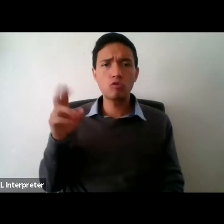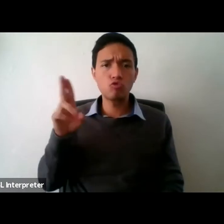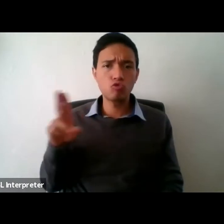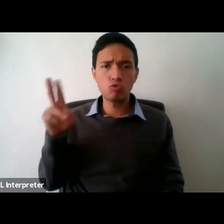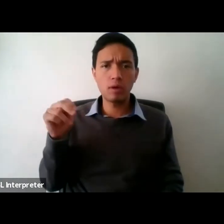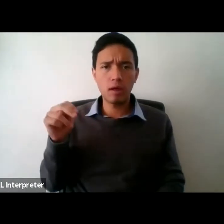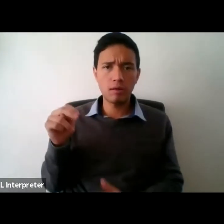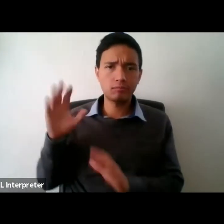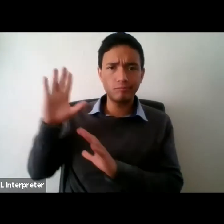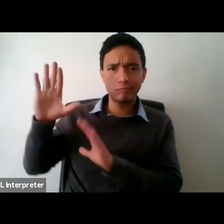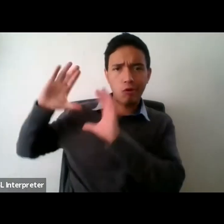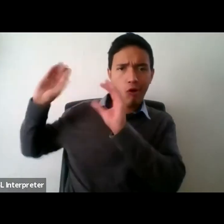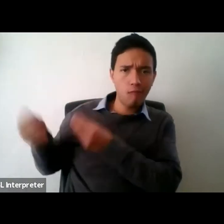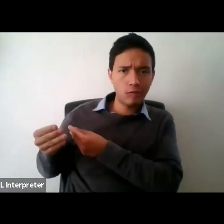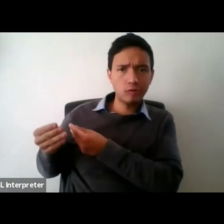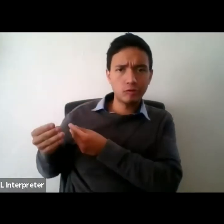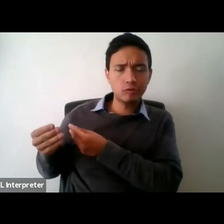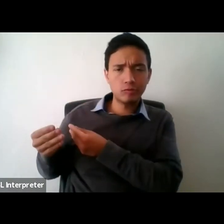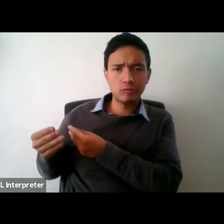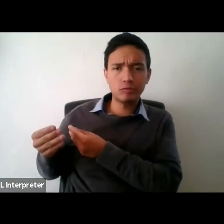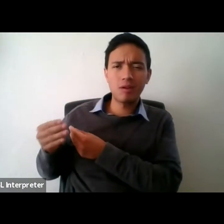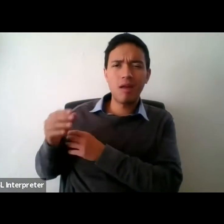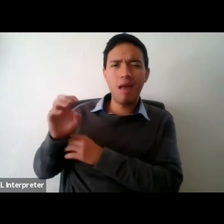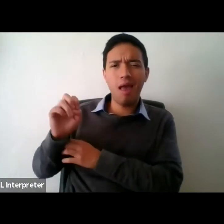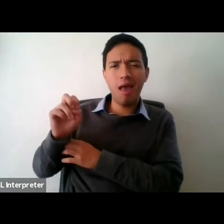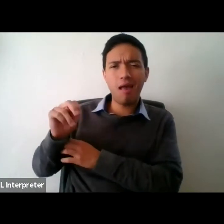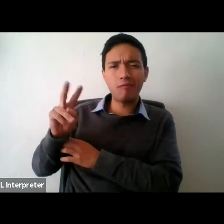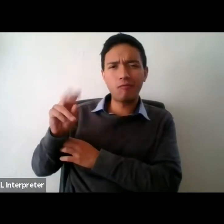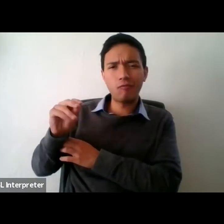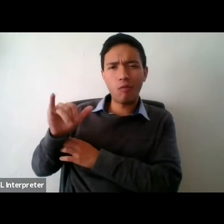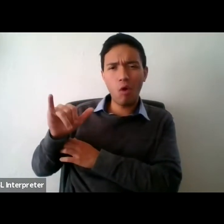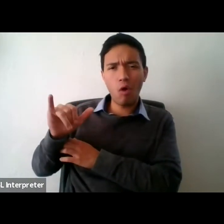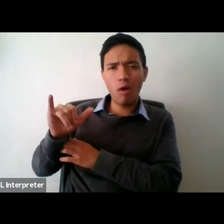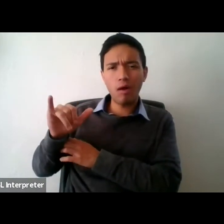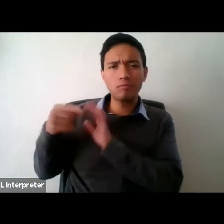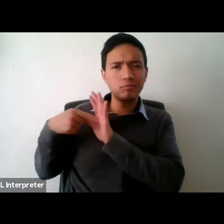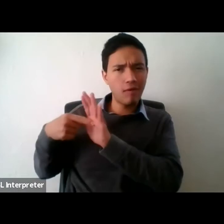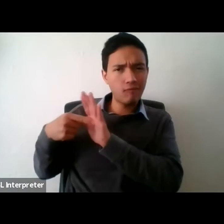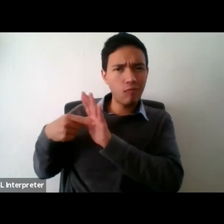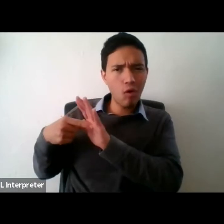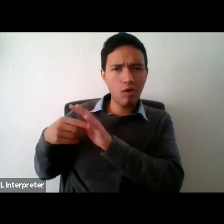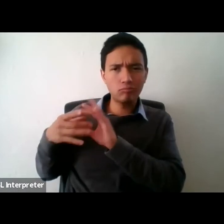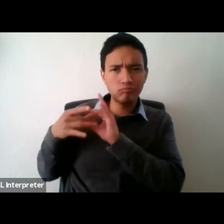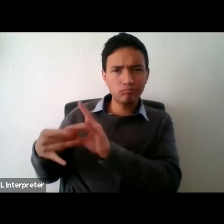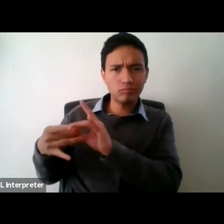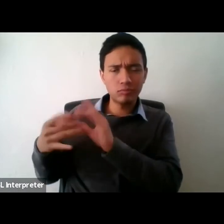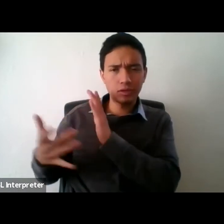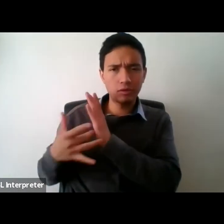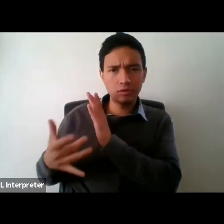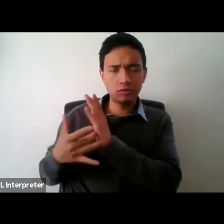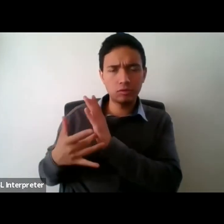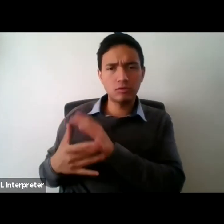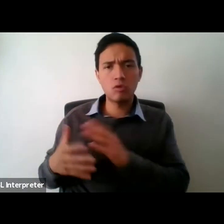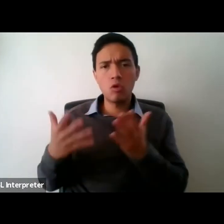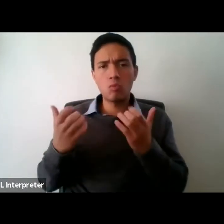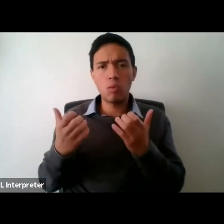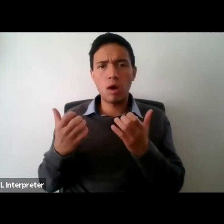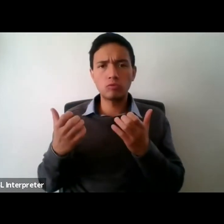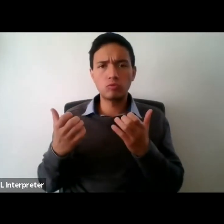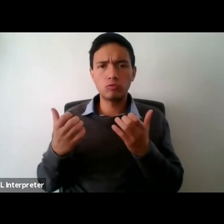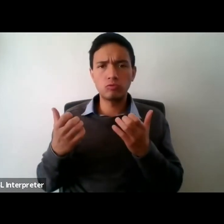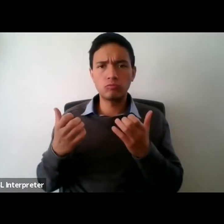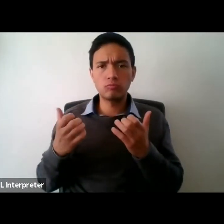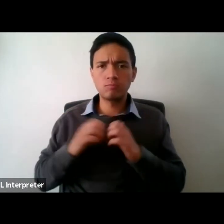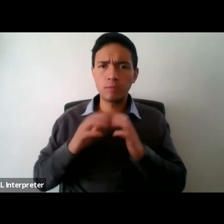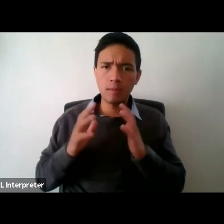General's Envoy on Technology to implement the Secretary General's roadmap for digital